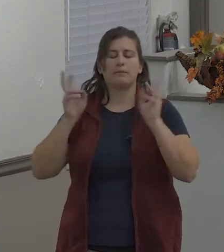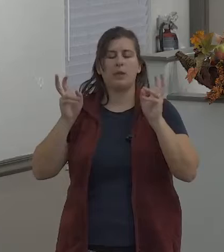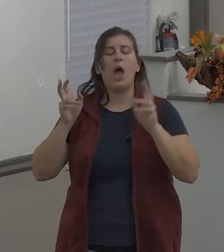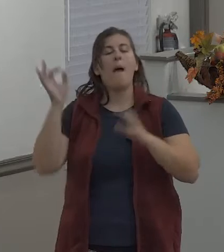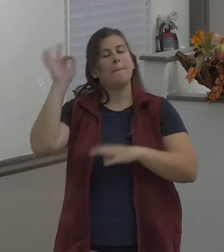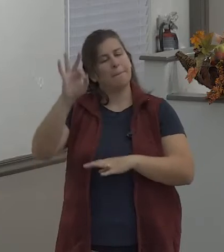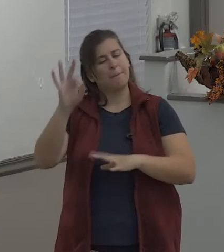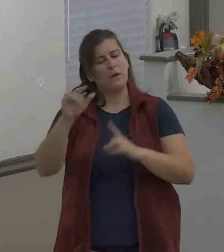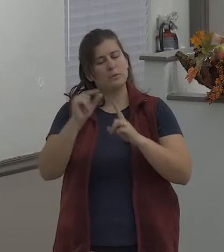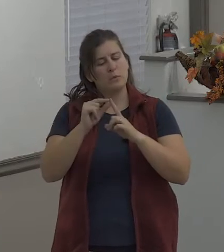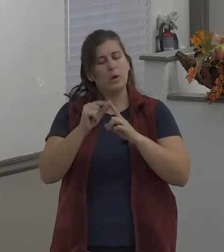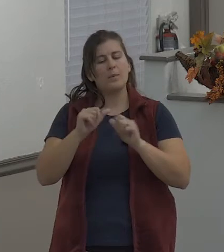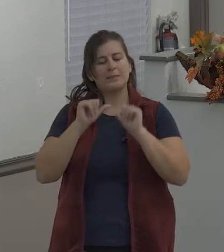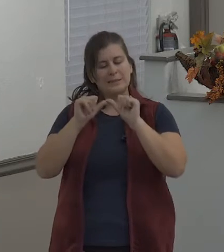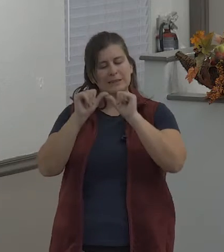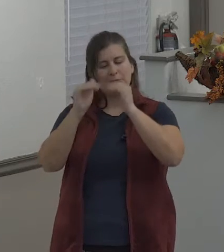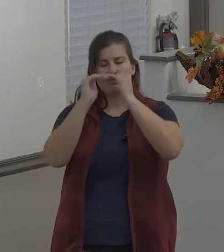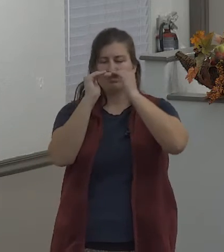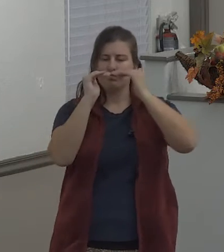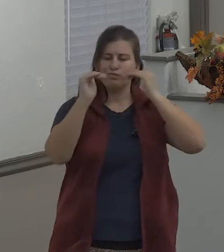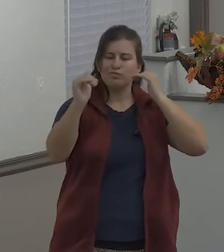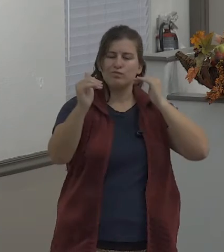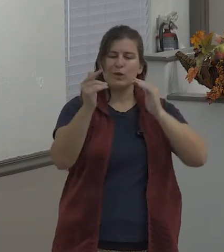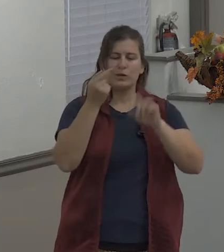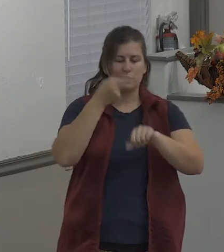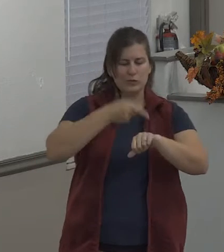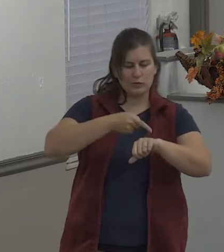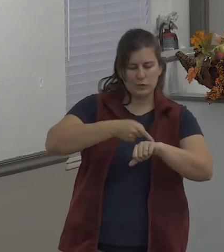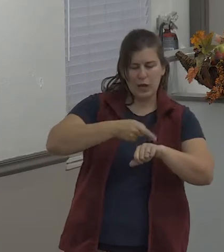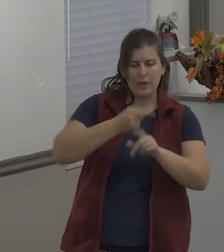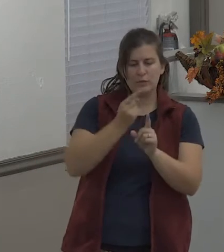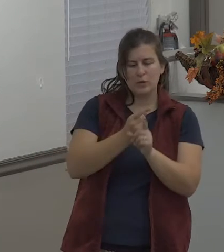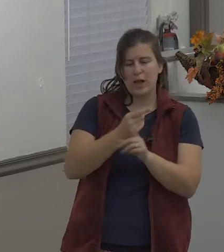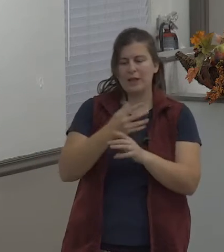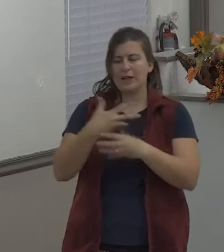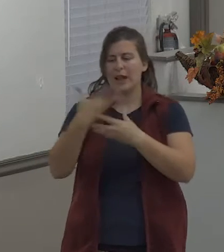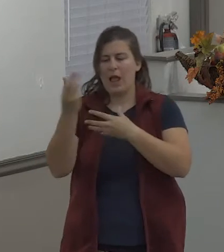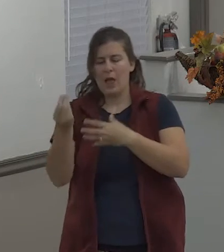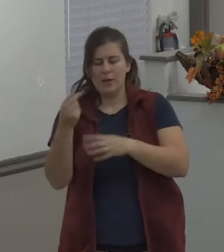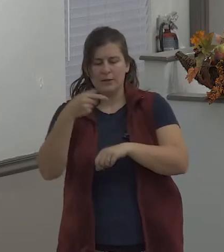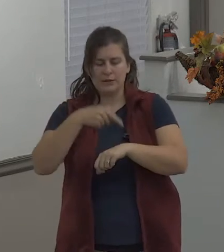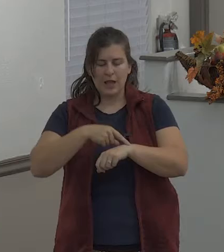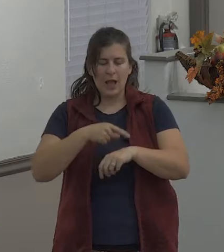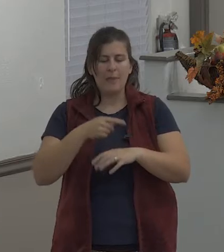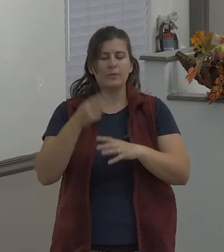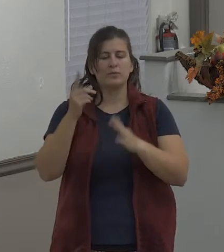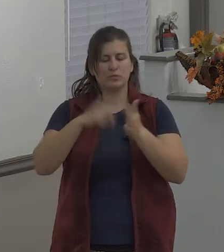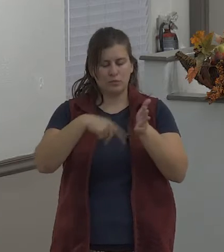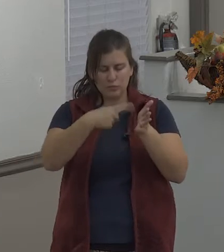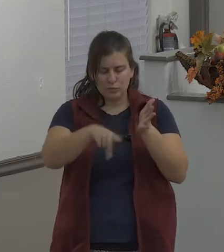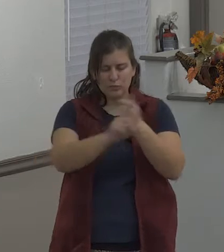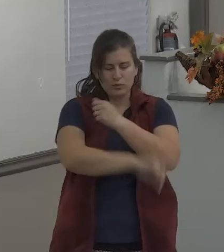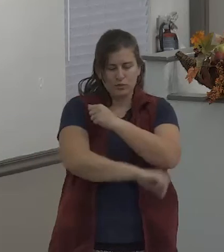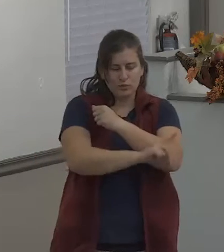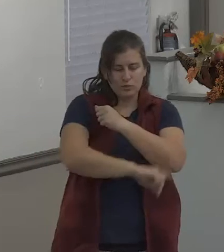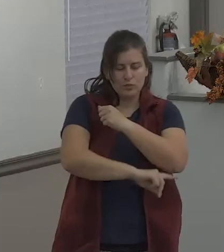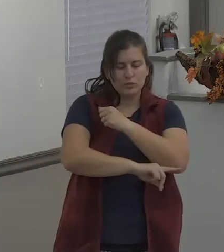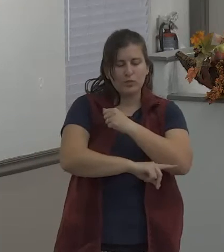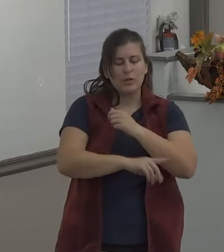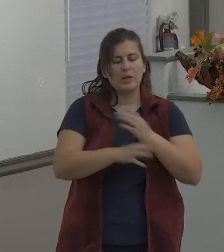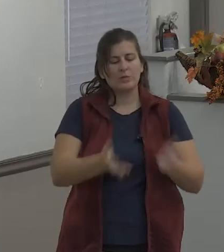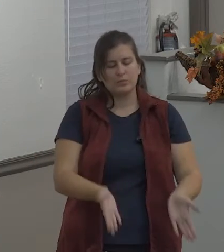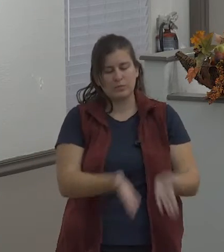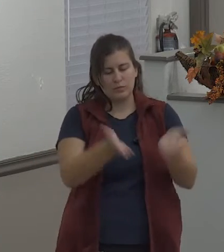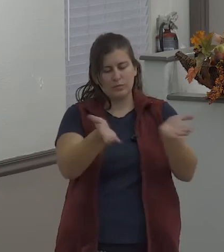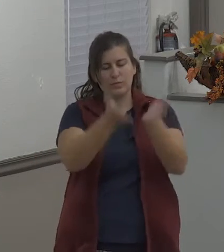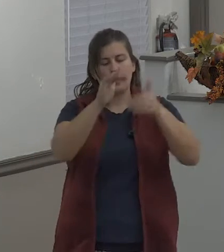word, be instant in season, out of season, reprove, rebuke, exhort with